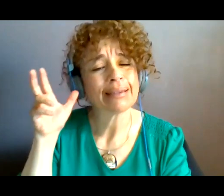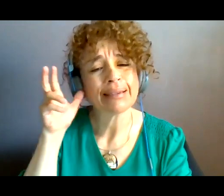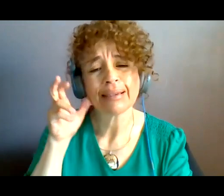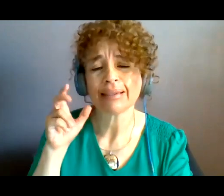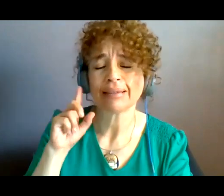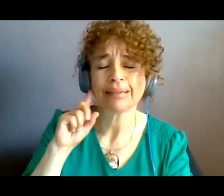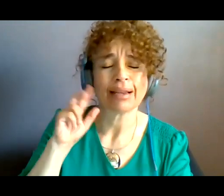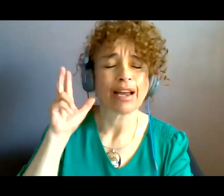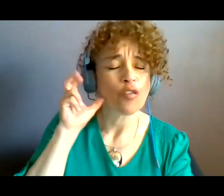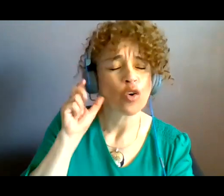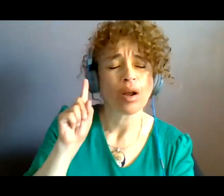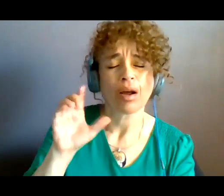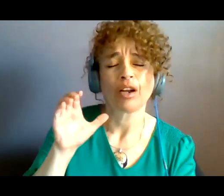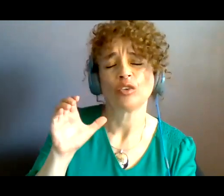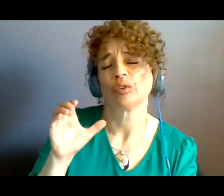it hundreds of times.